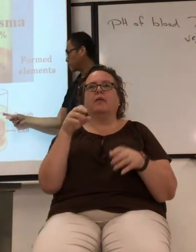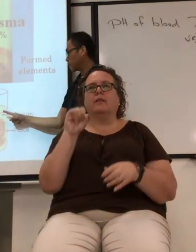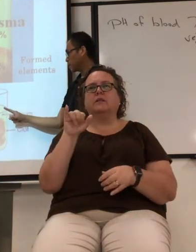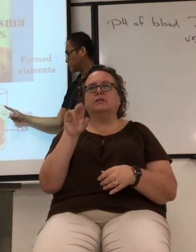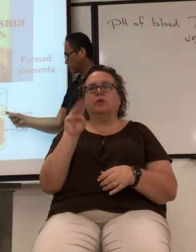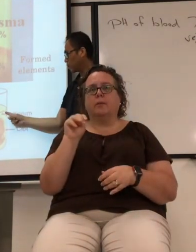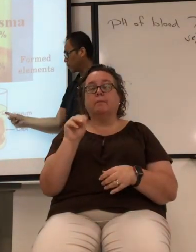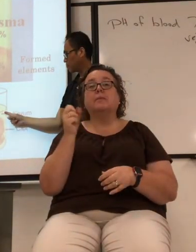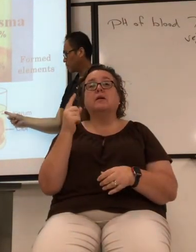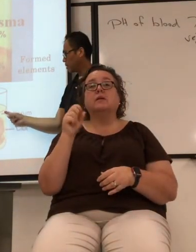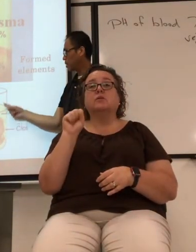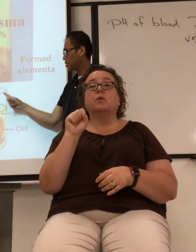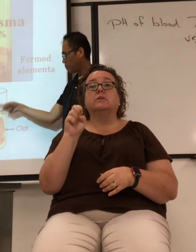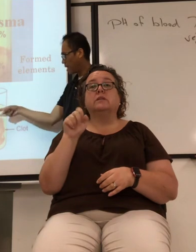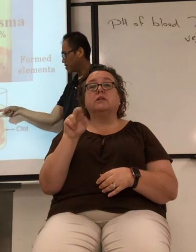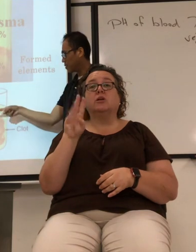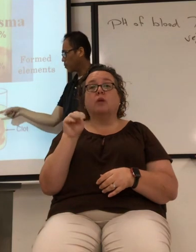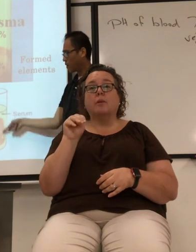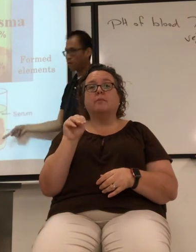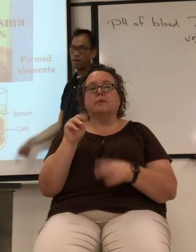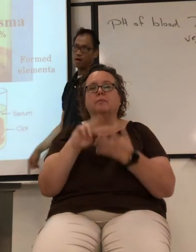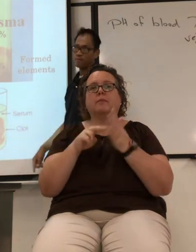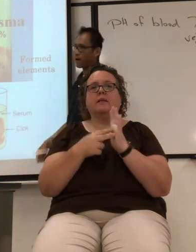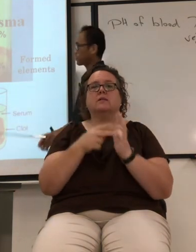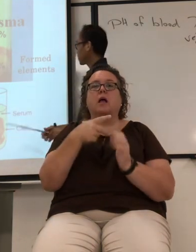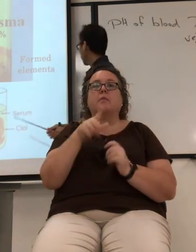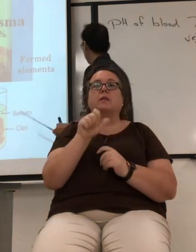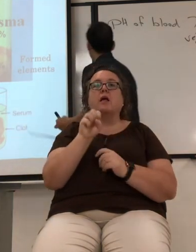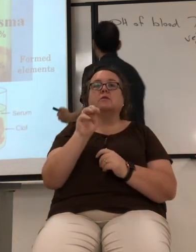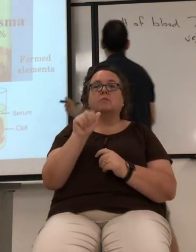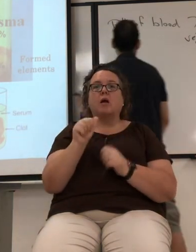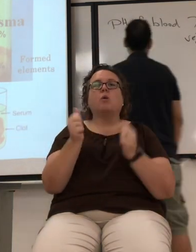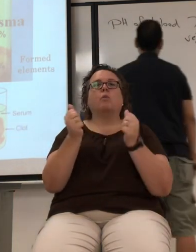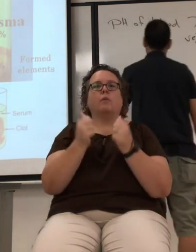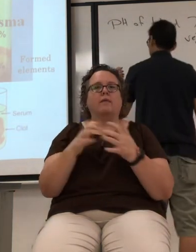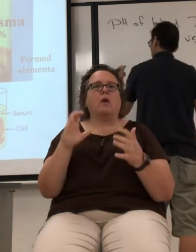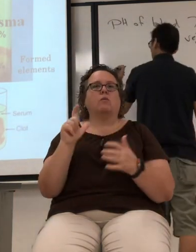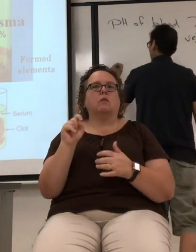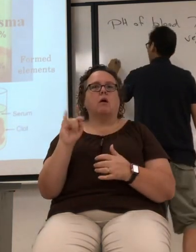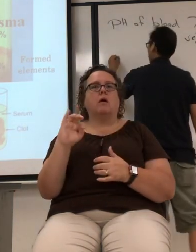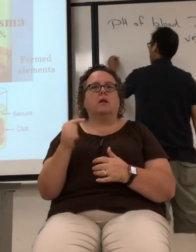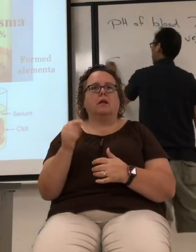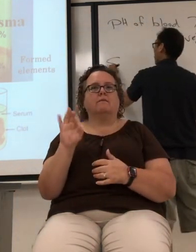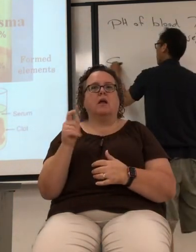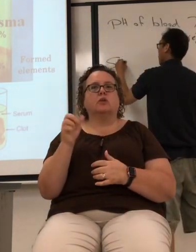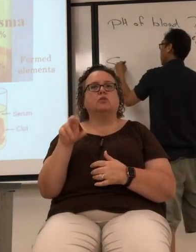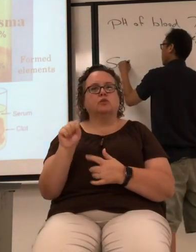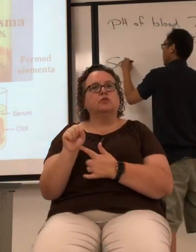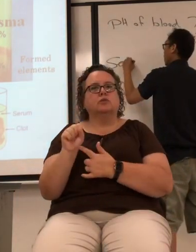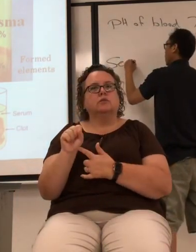So basically, serum is plasma without clotting factors. I guess you should know that.